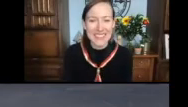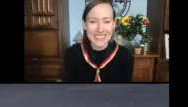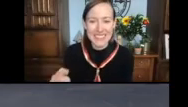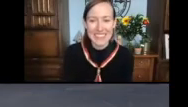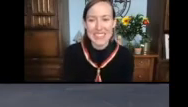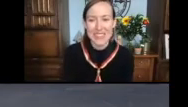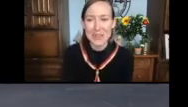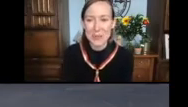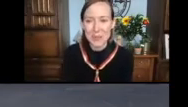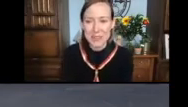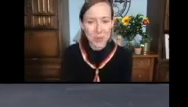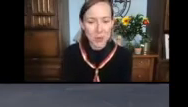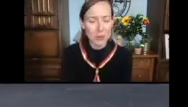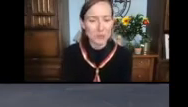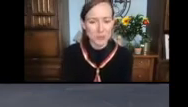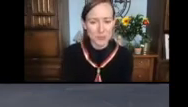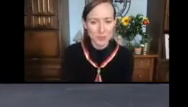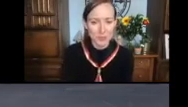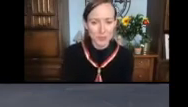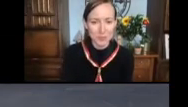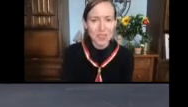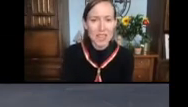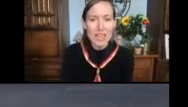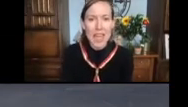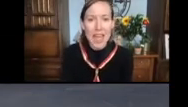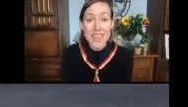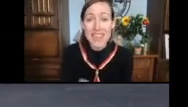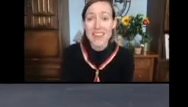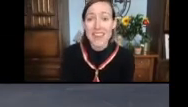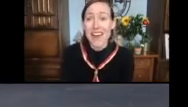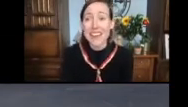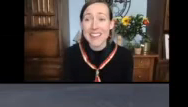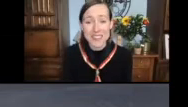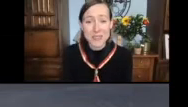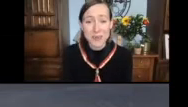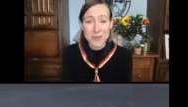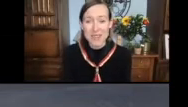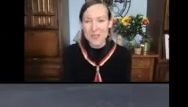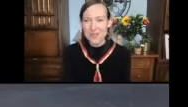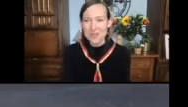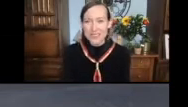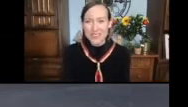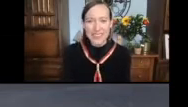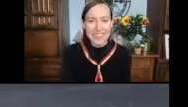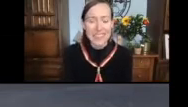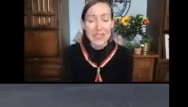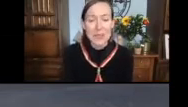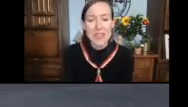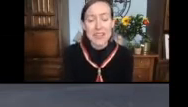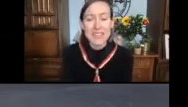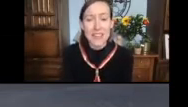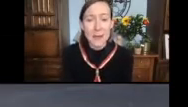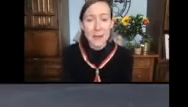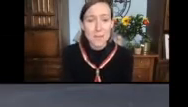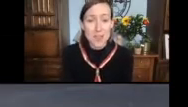okay? So that'll be really cool. And then I thought this website was really neat